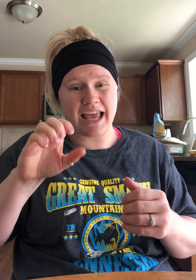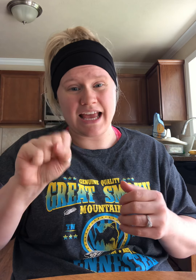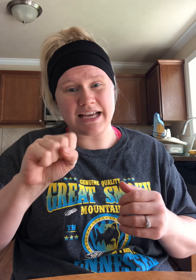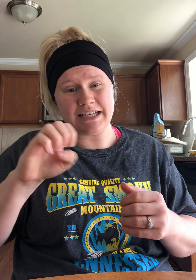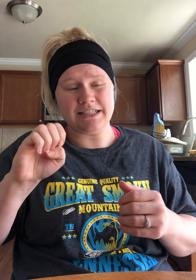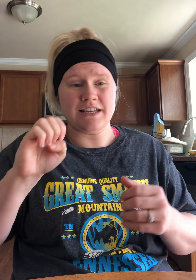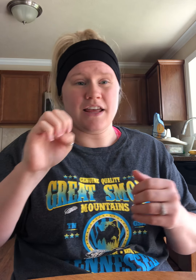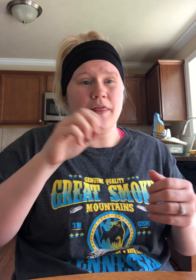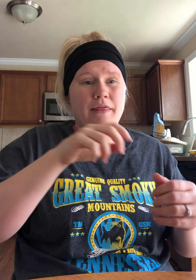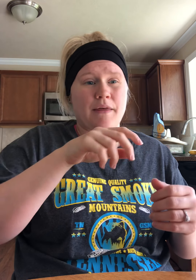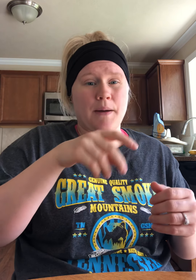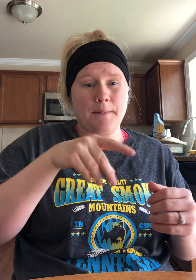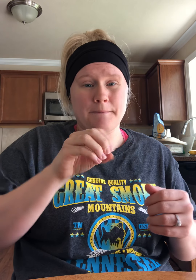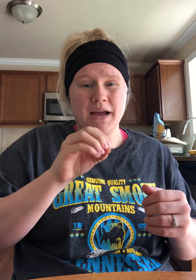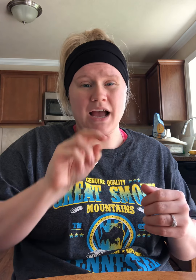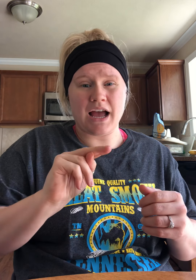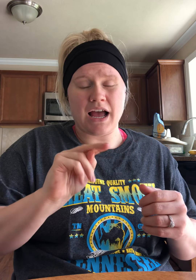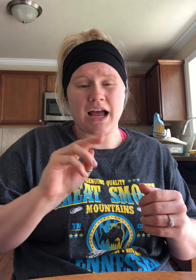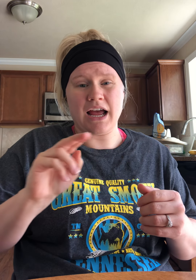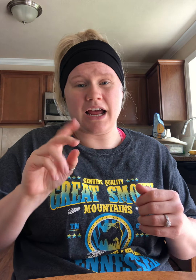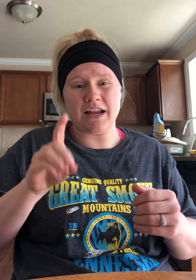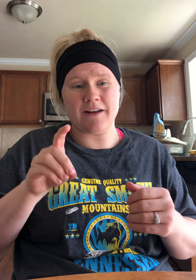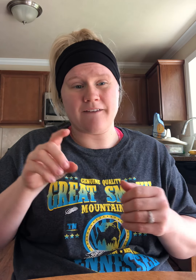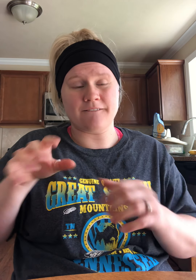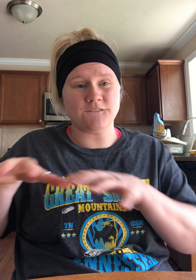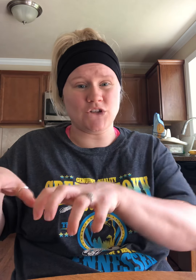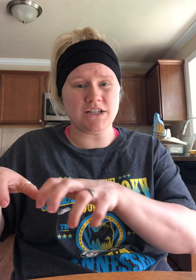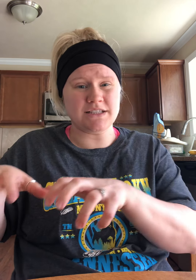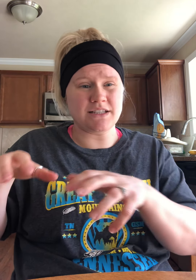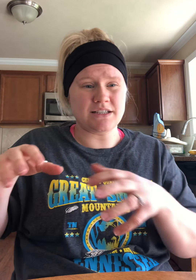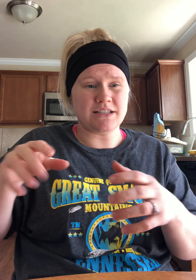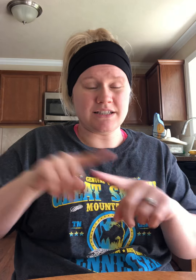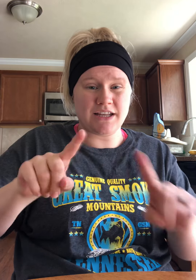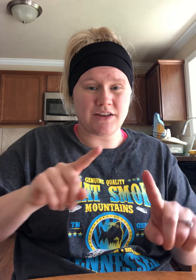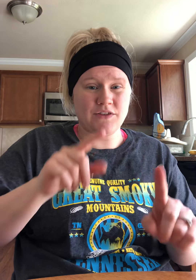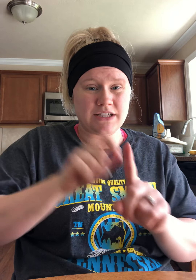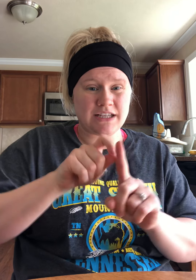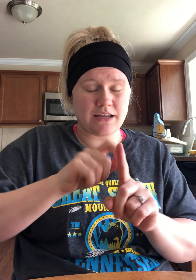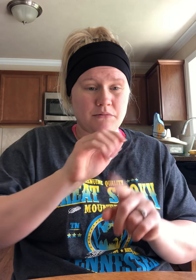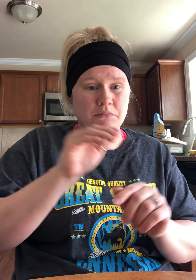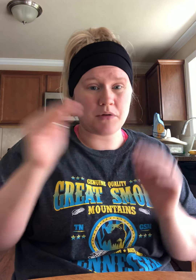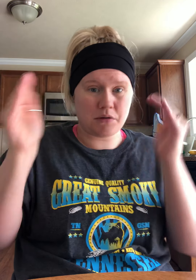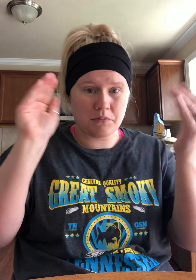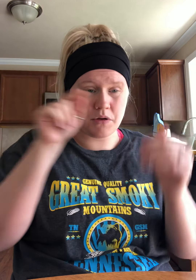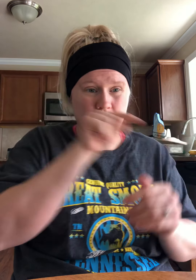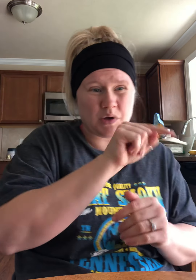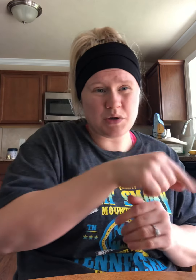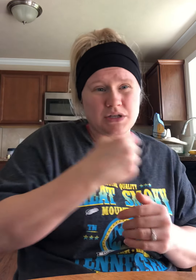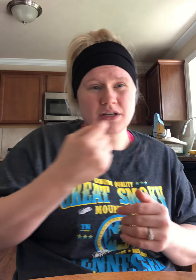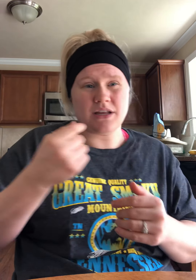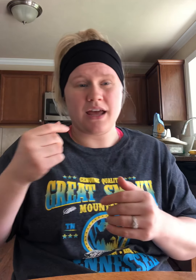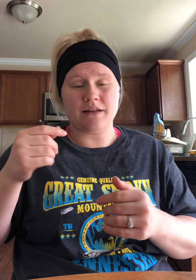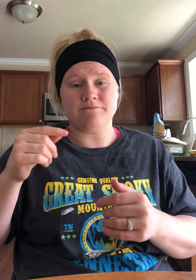than the ocean does, and it freezes over sooner in the winter. Well, the next question that you might